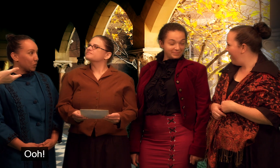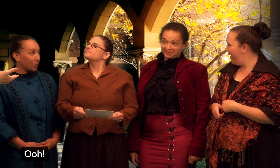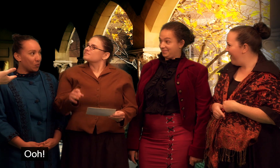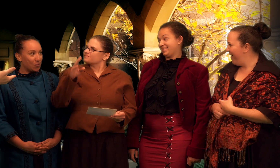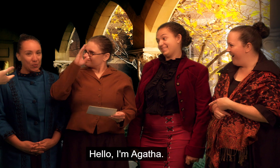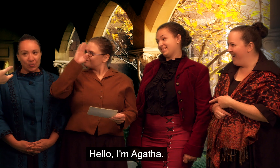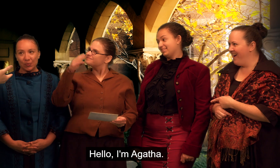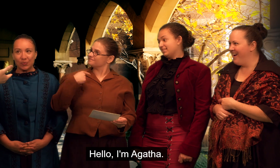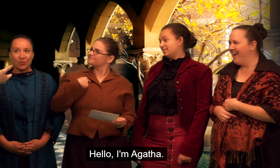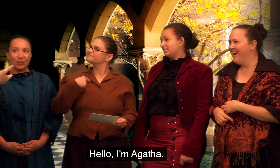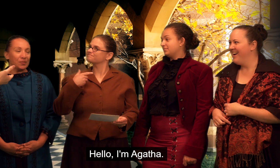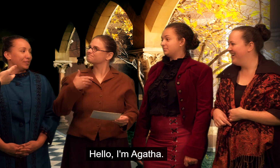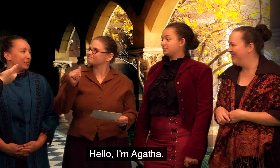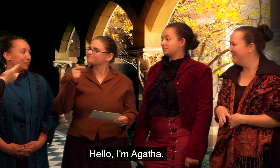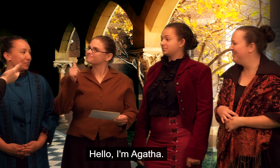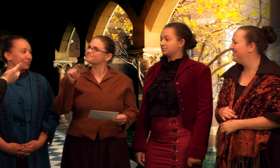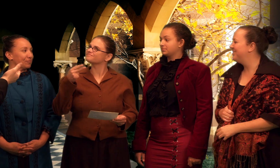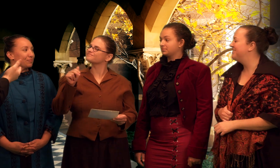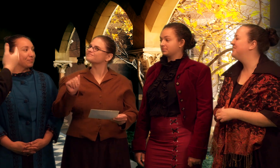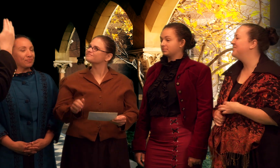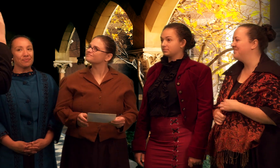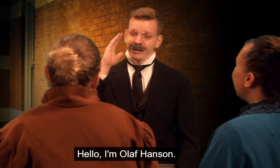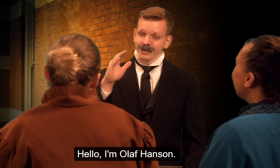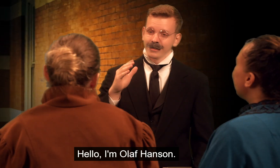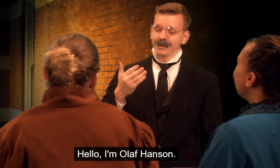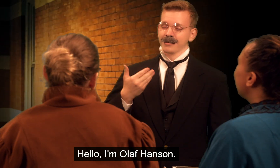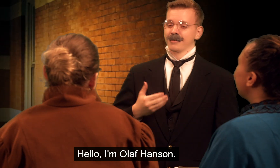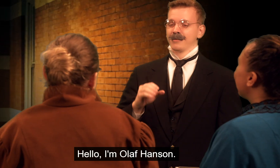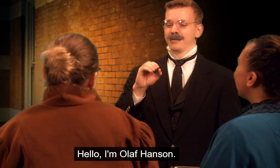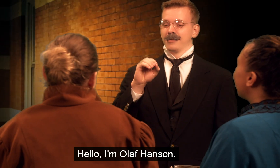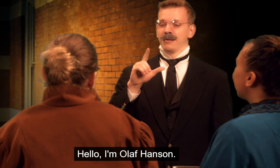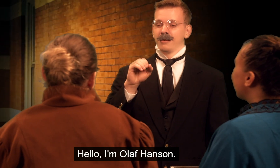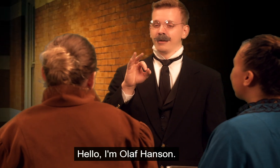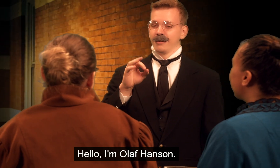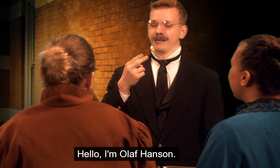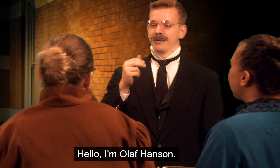Ooh. Hello. I'm Agatha. Hello. I'm O.W.L.S. Hanson.